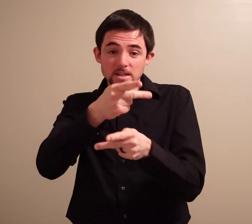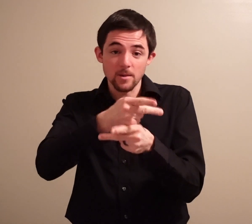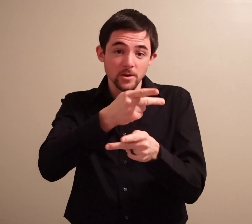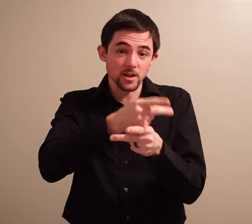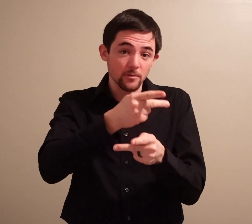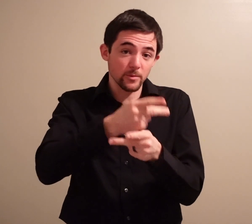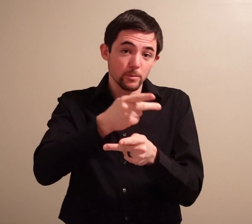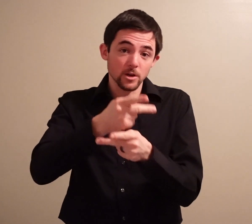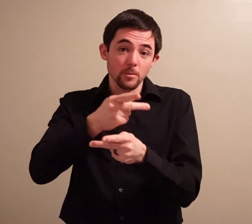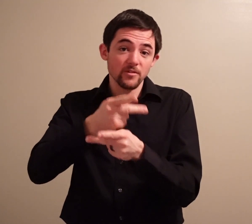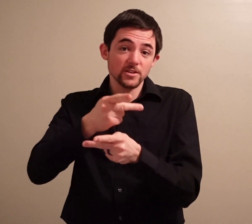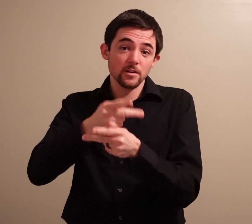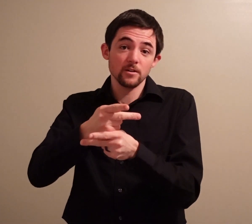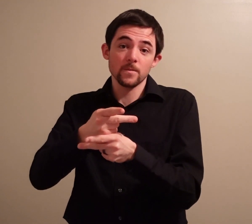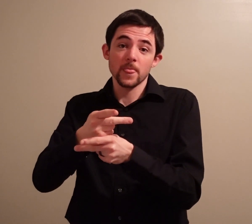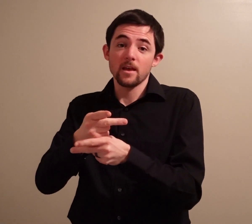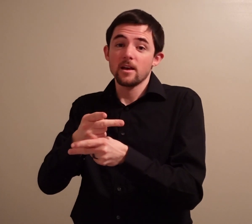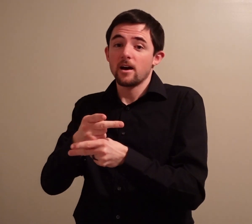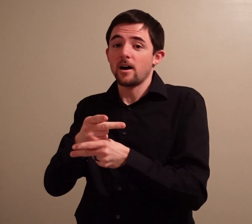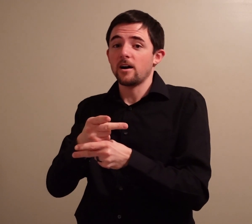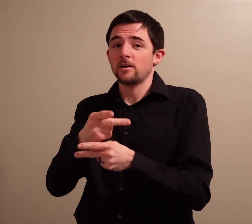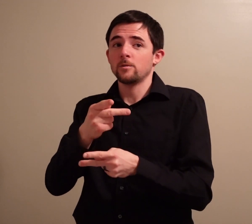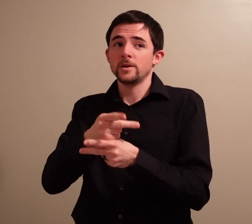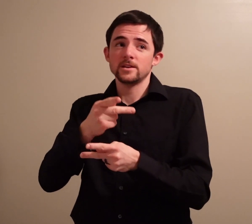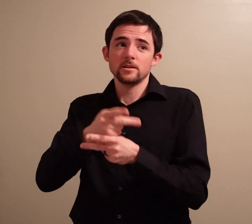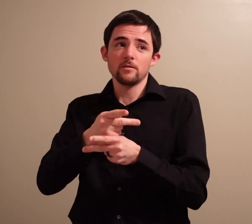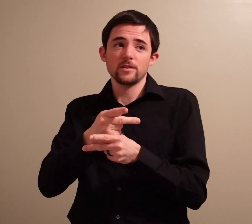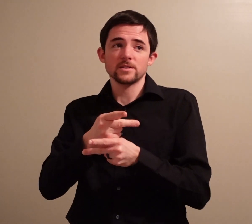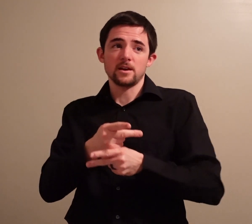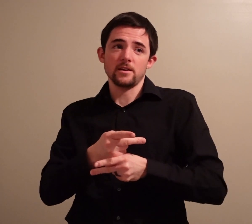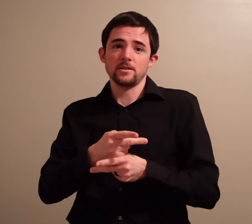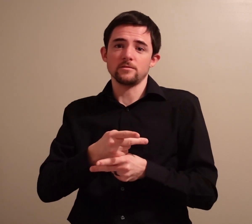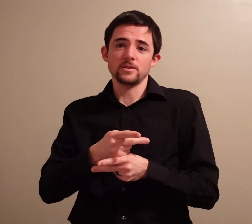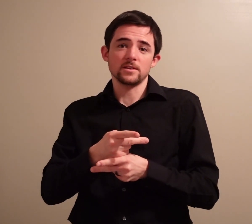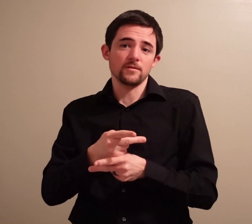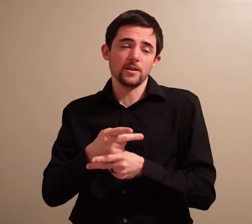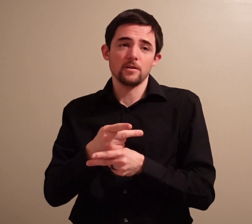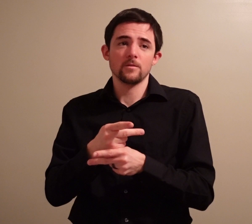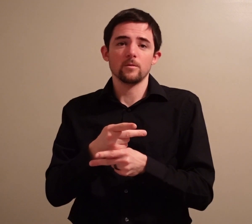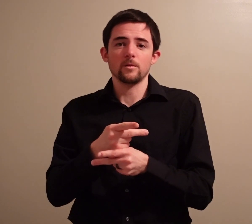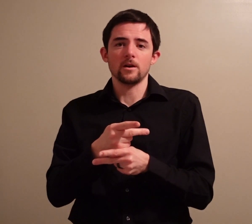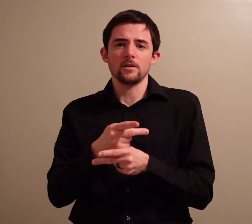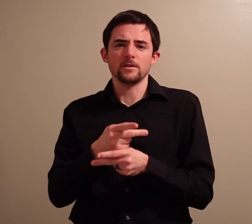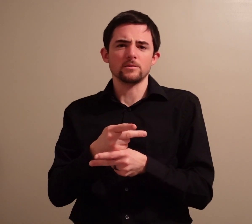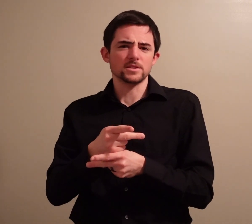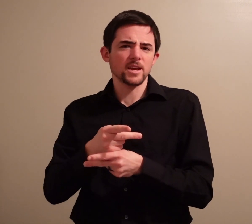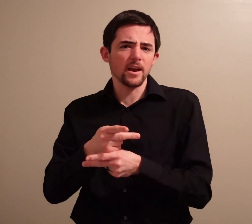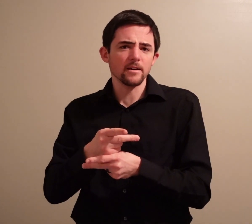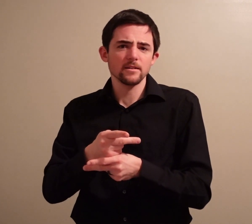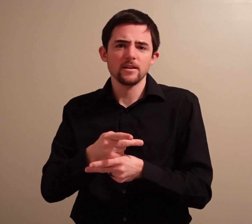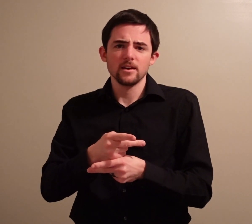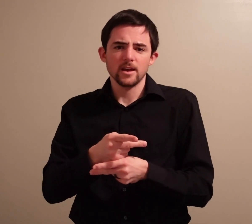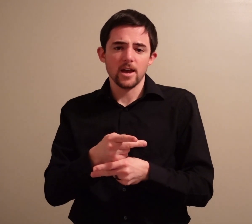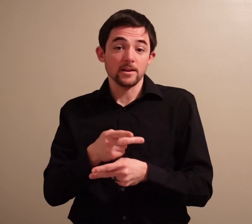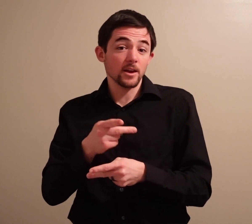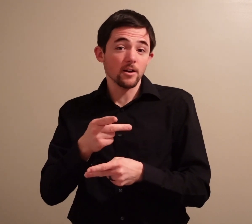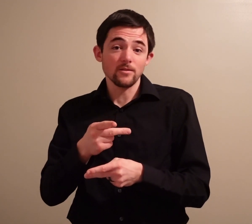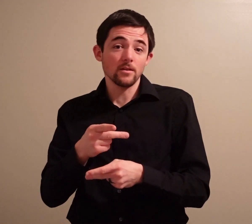tap on top of each other. We did go over this sign in a recent video. It was care, and careful is